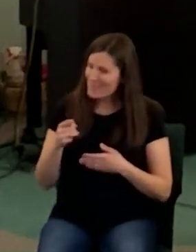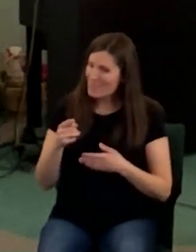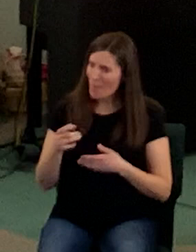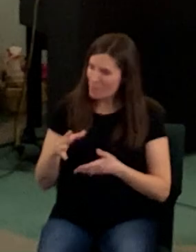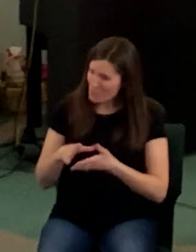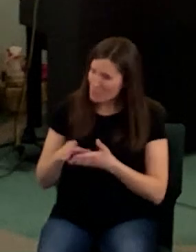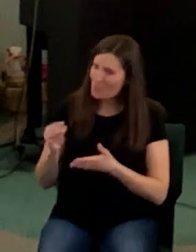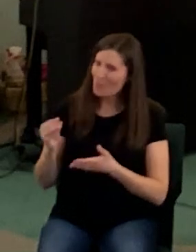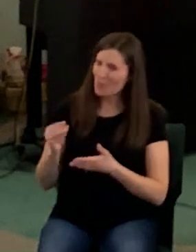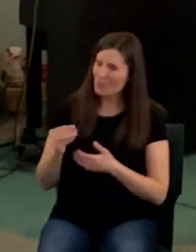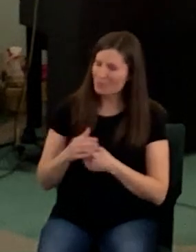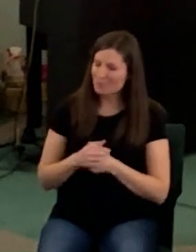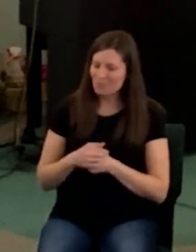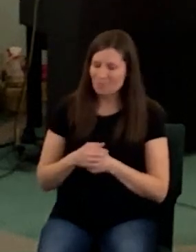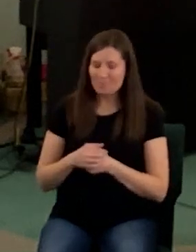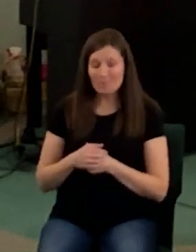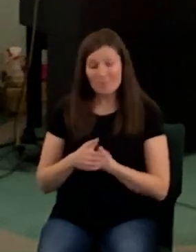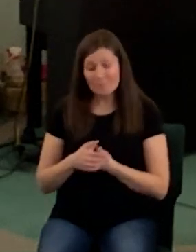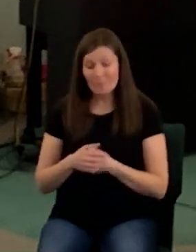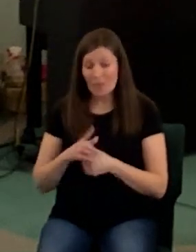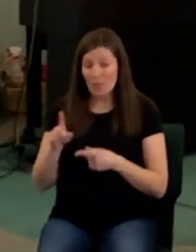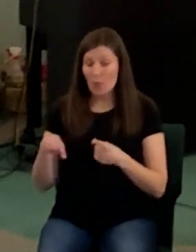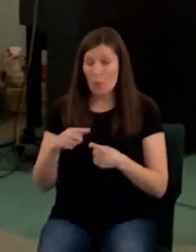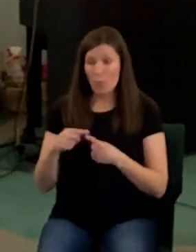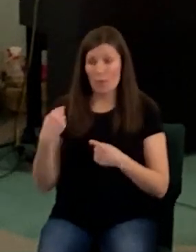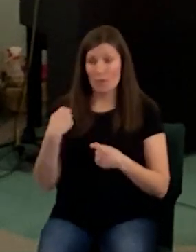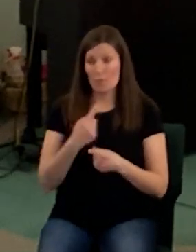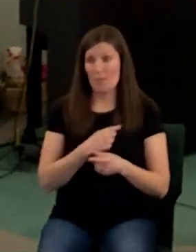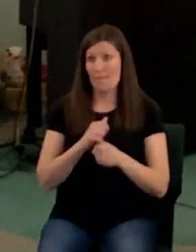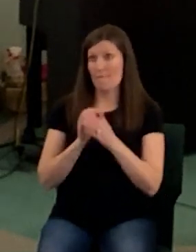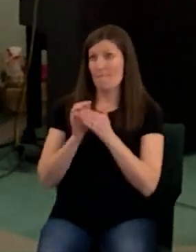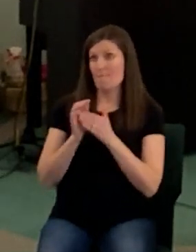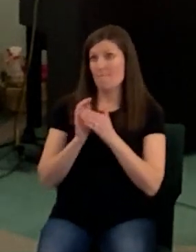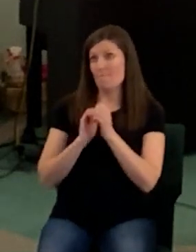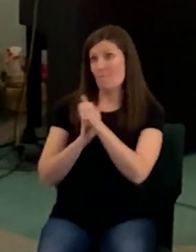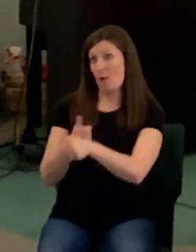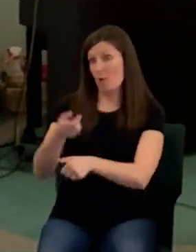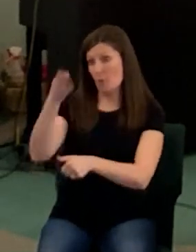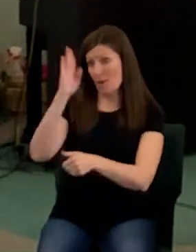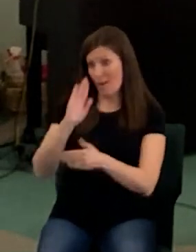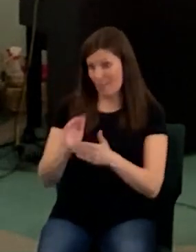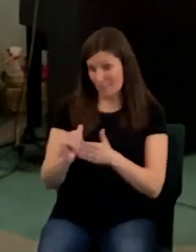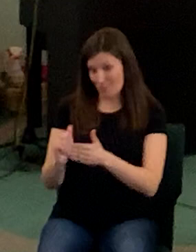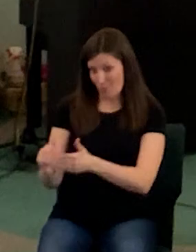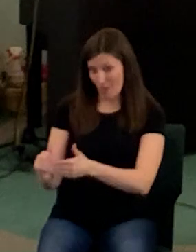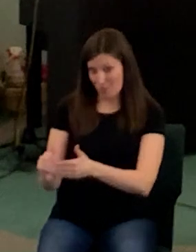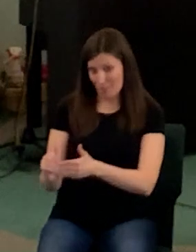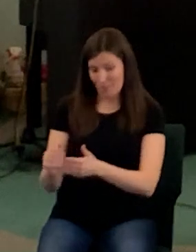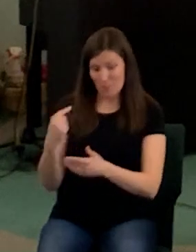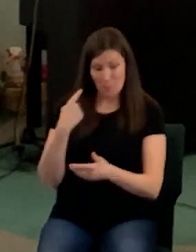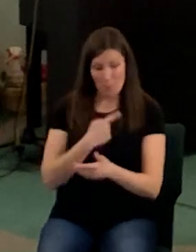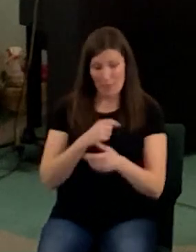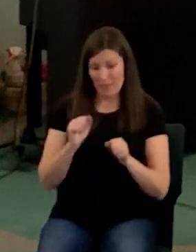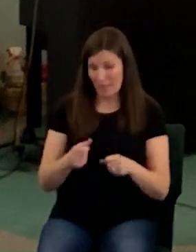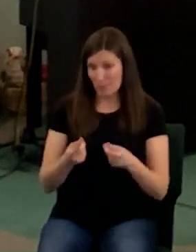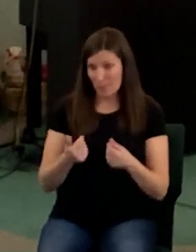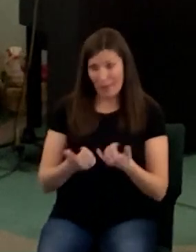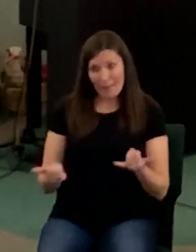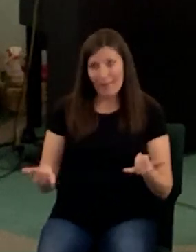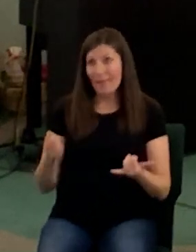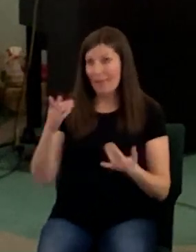When we operate and follow God's direction, we can achieve anything because it's what He wants us to do.